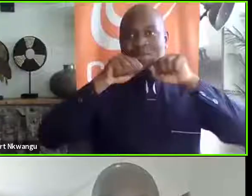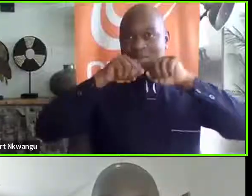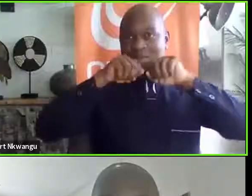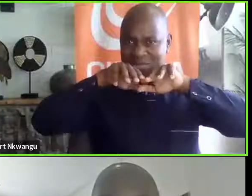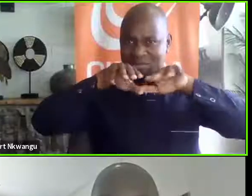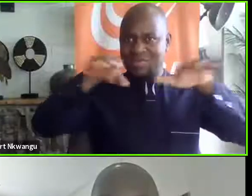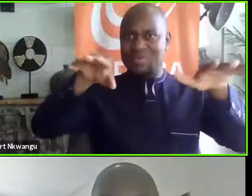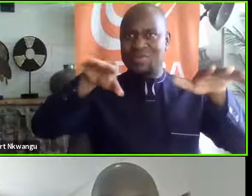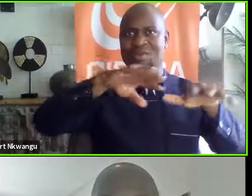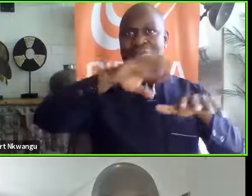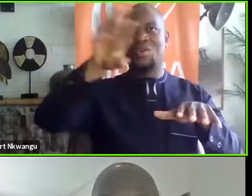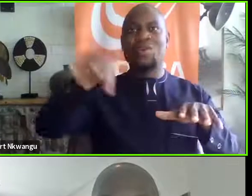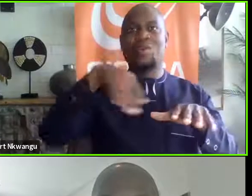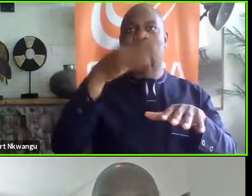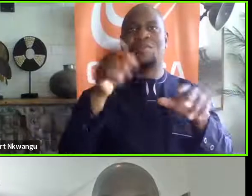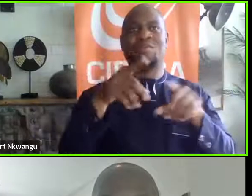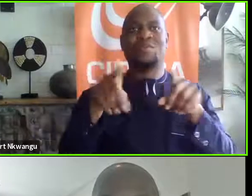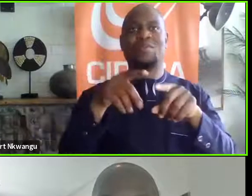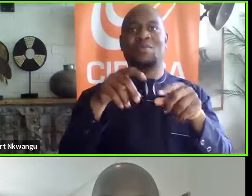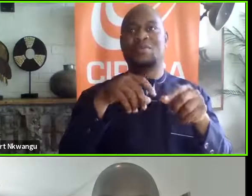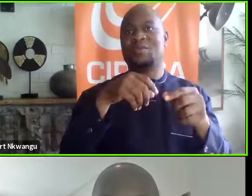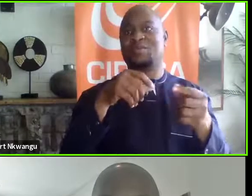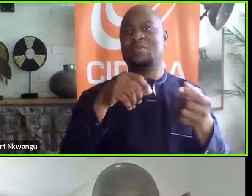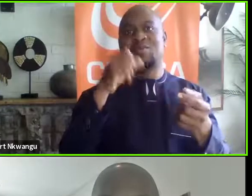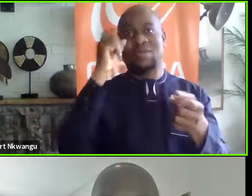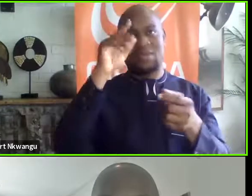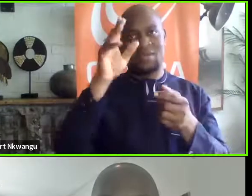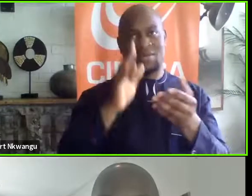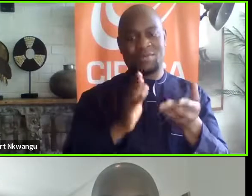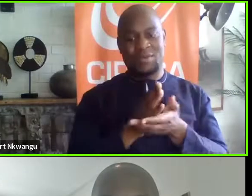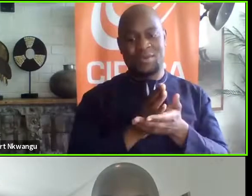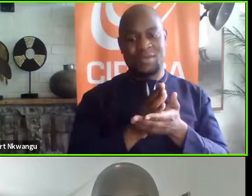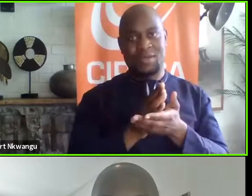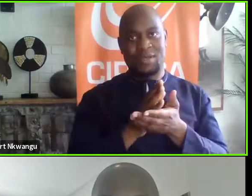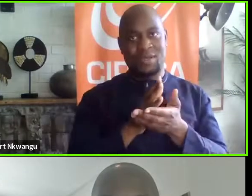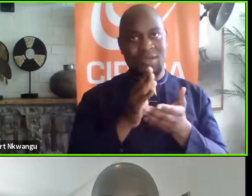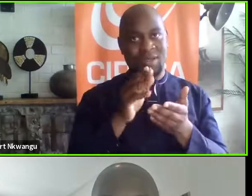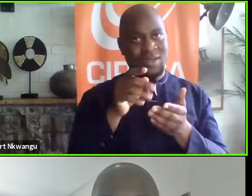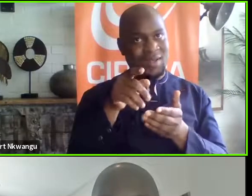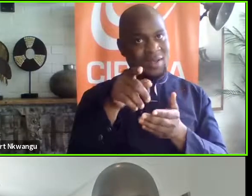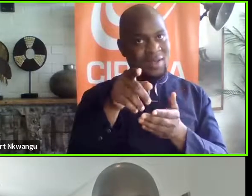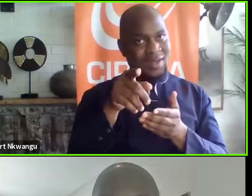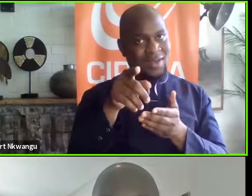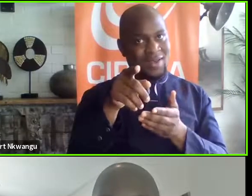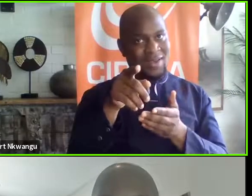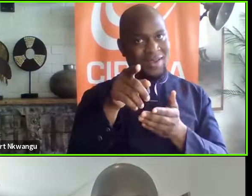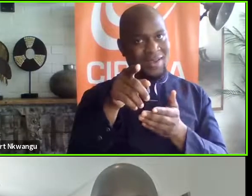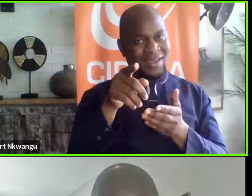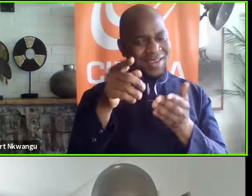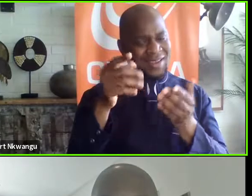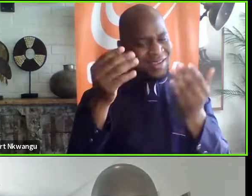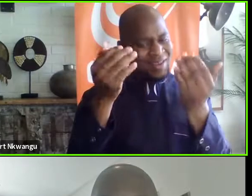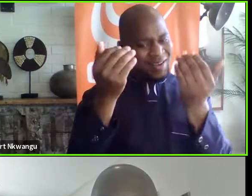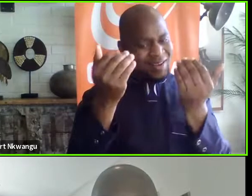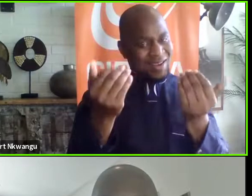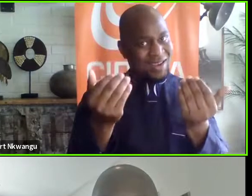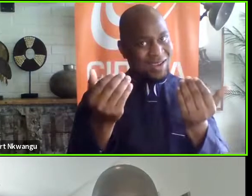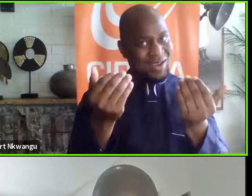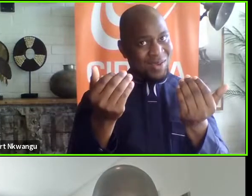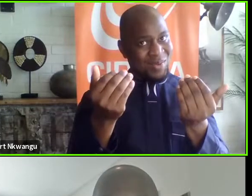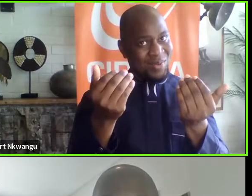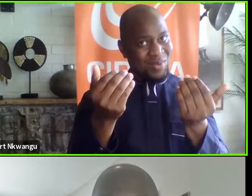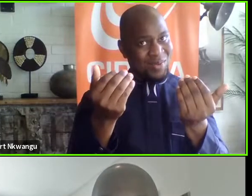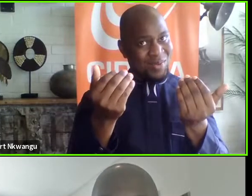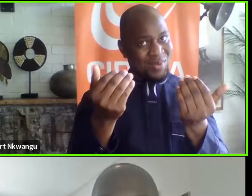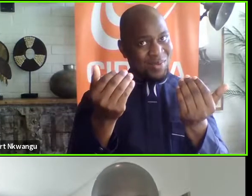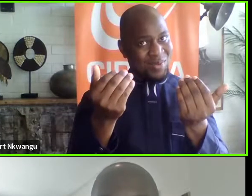said initially, we cannot serve all the entire country because we depend on donations given the fact that